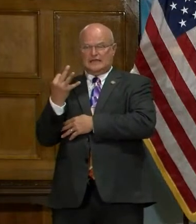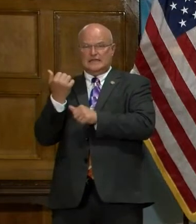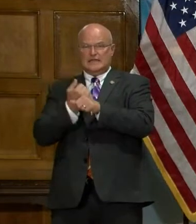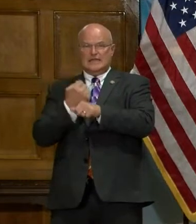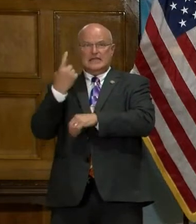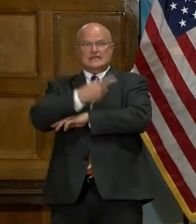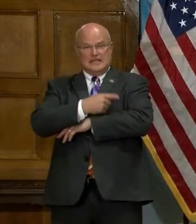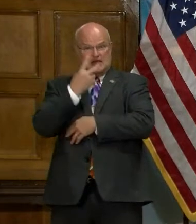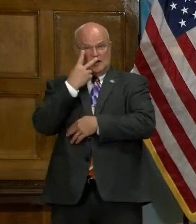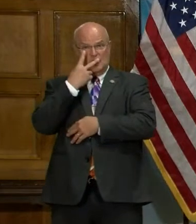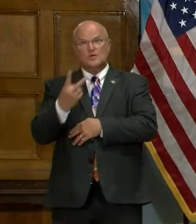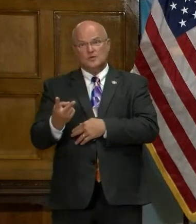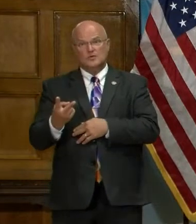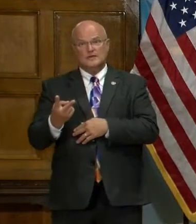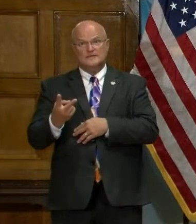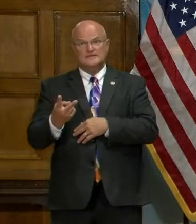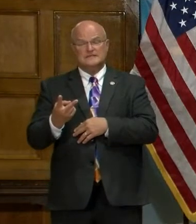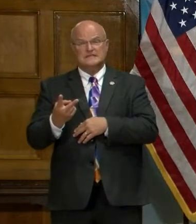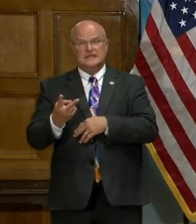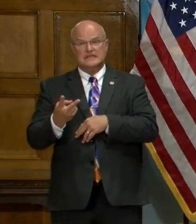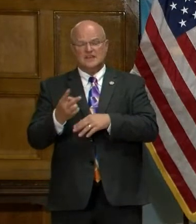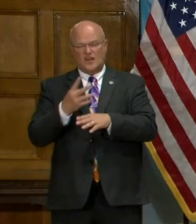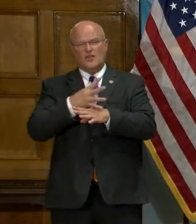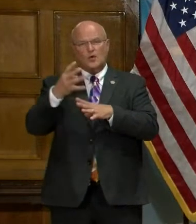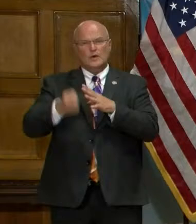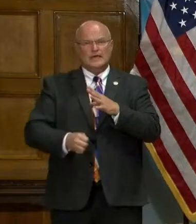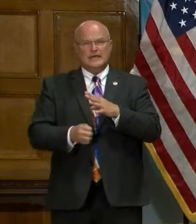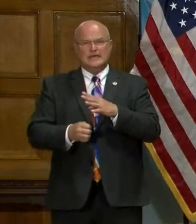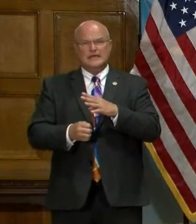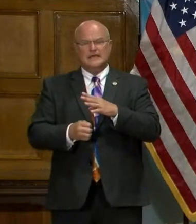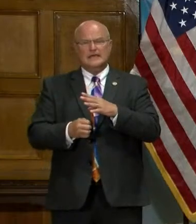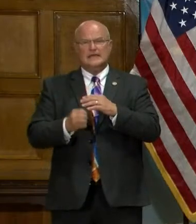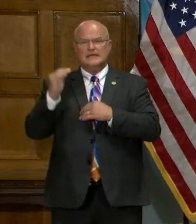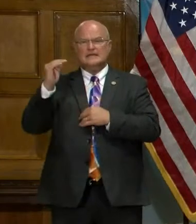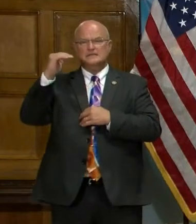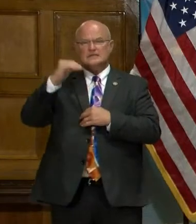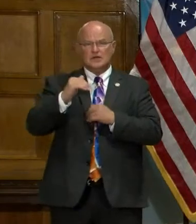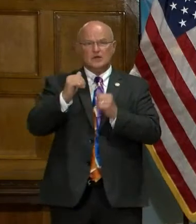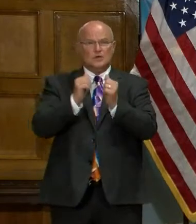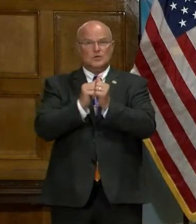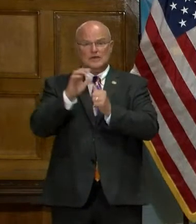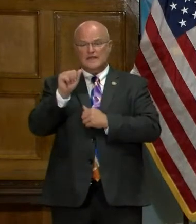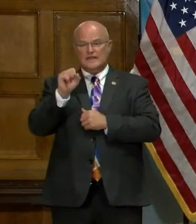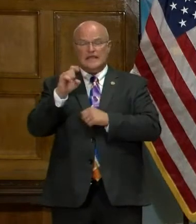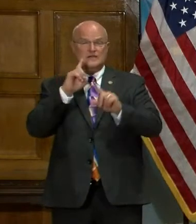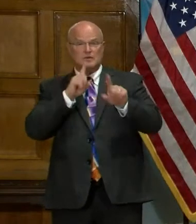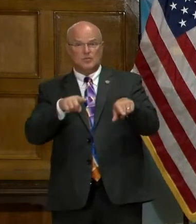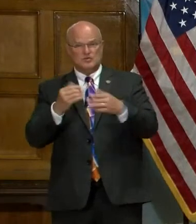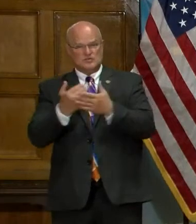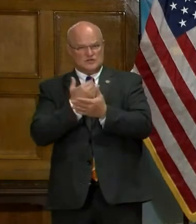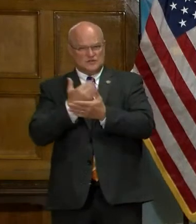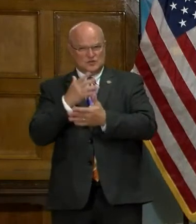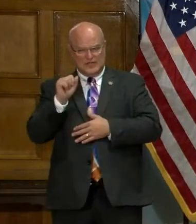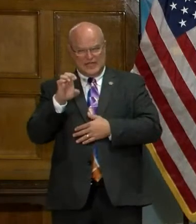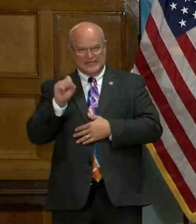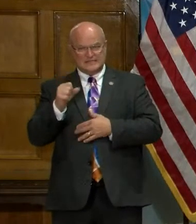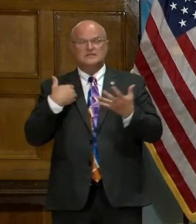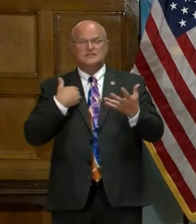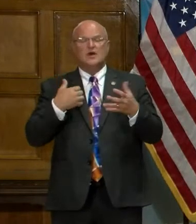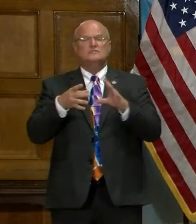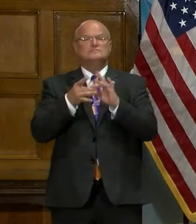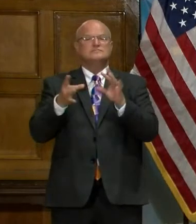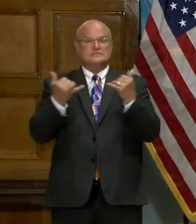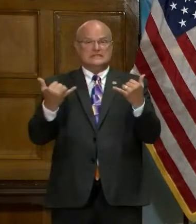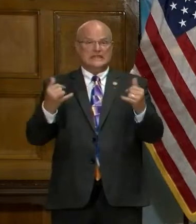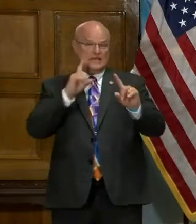day we've seen over the weekend 2 declines in our case reports of new cases. And so let me give